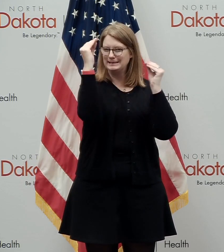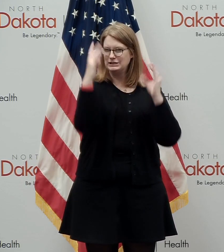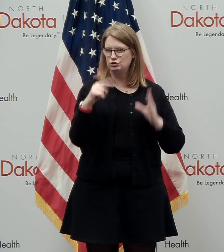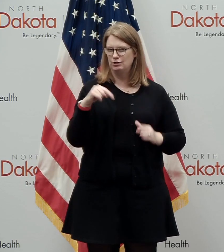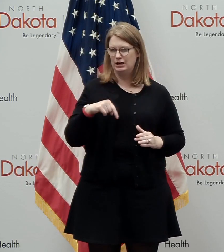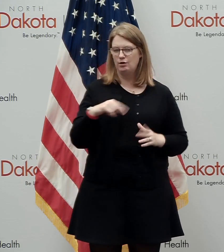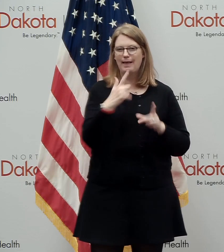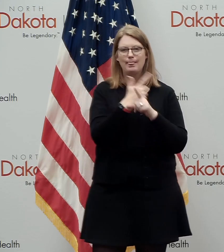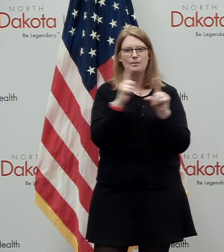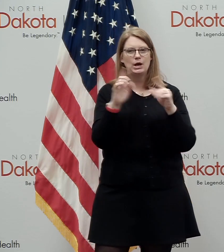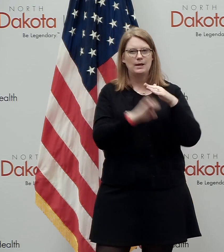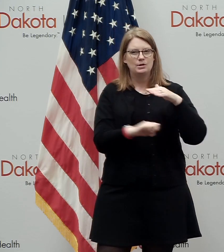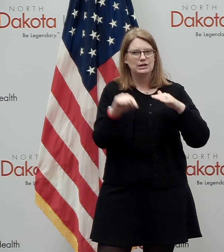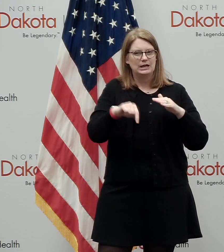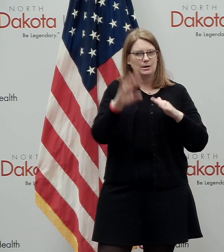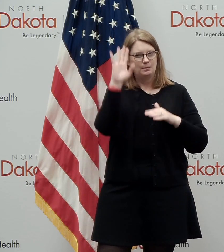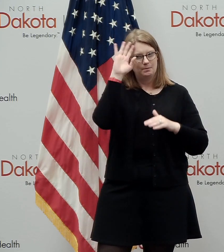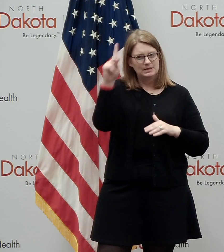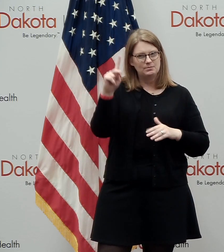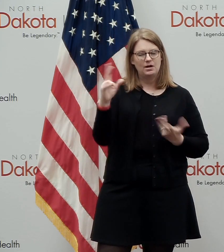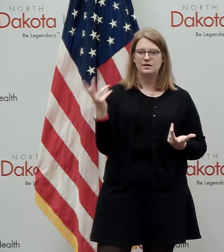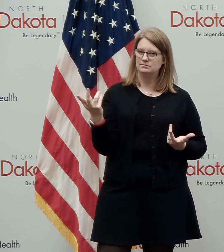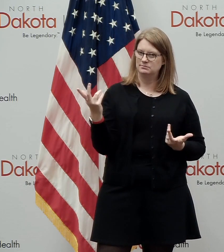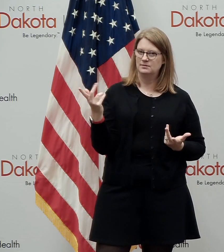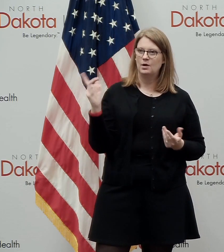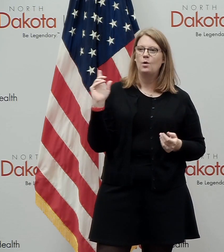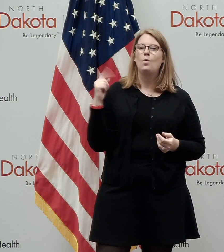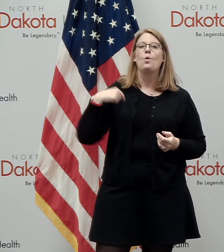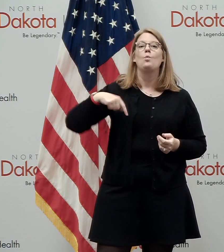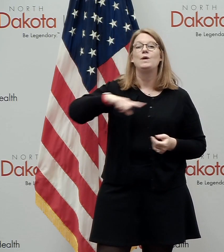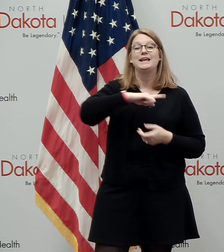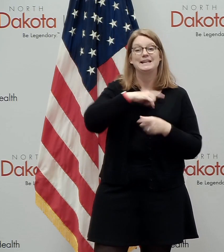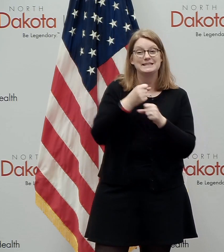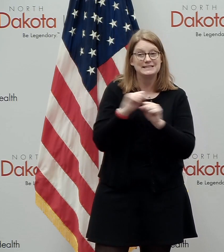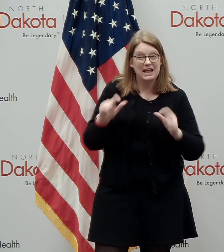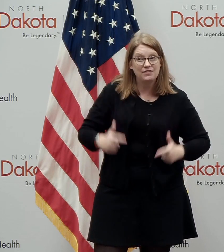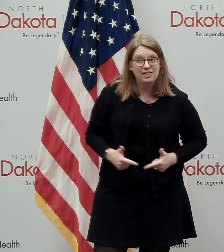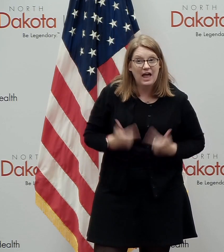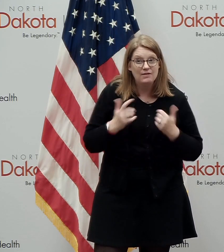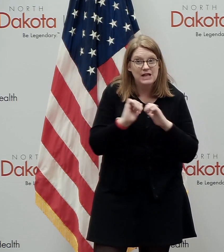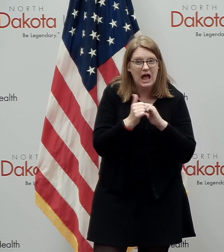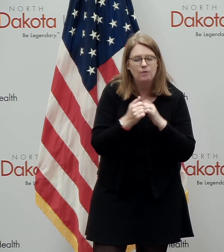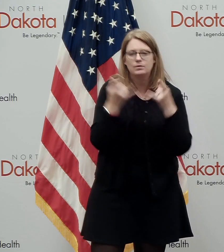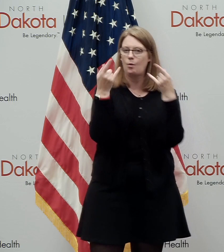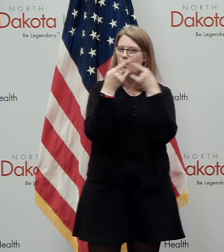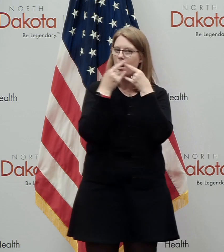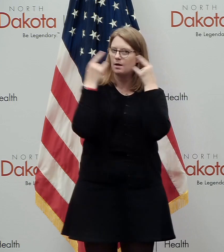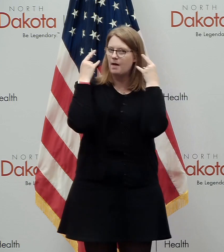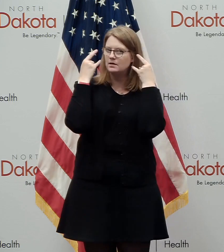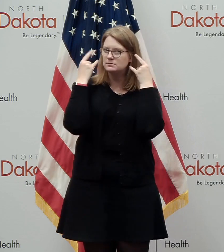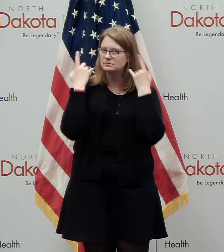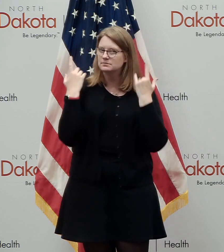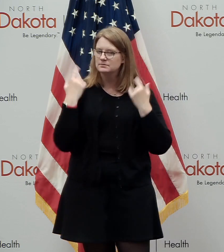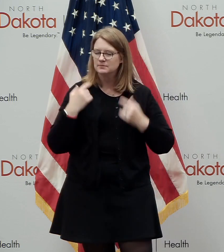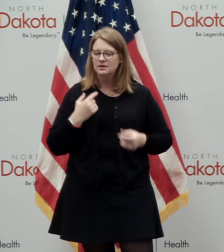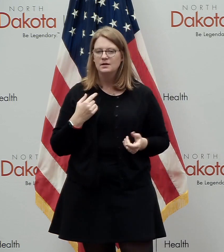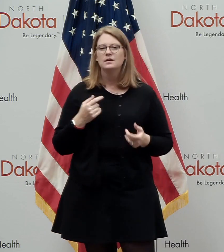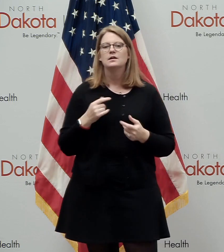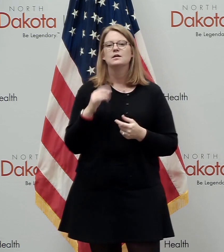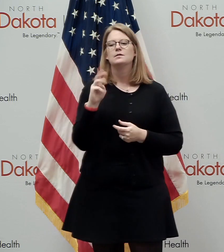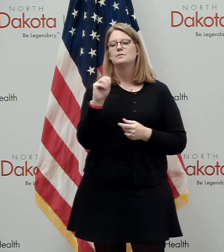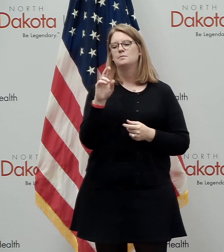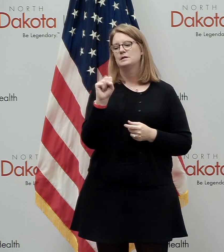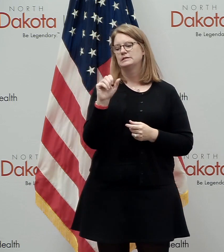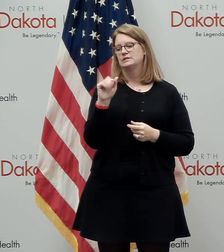Bismarck, reminding us that like superheroes, we can all save lives while wearing masks. Mrs. Arnold revealed